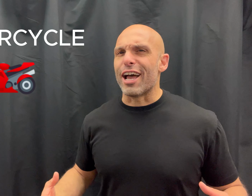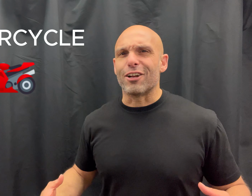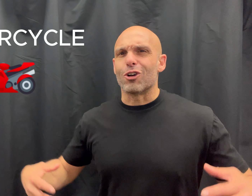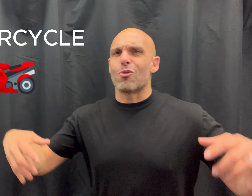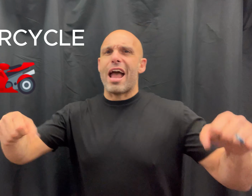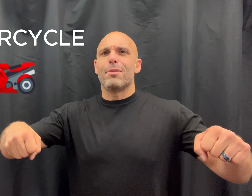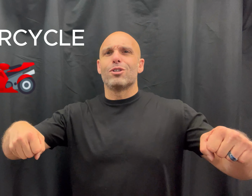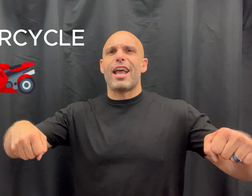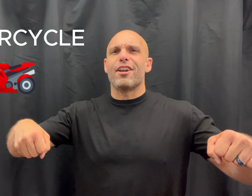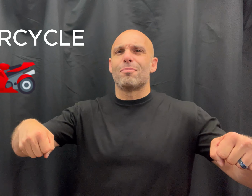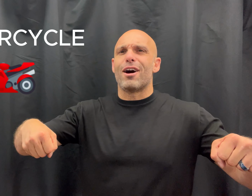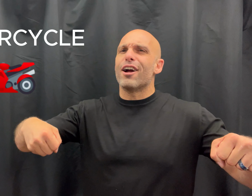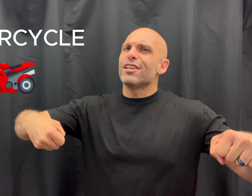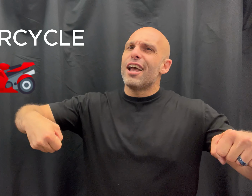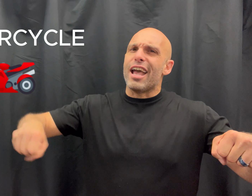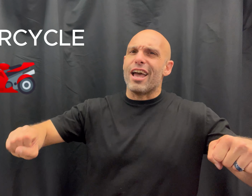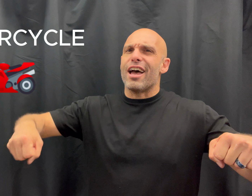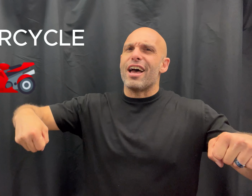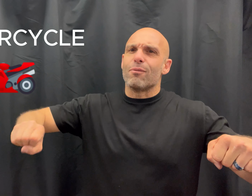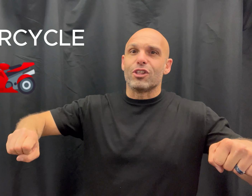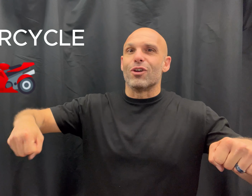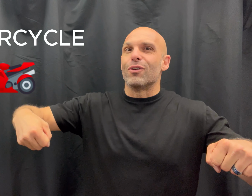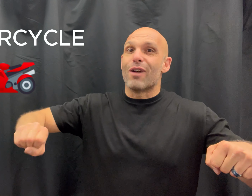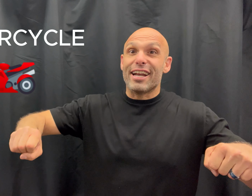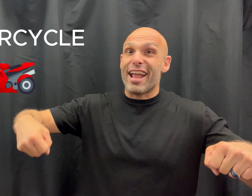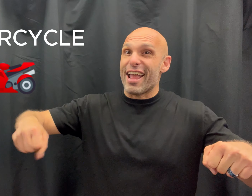Motorcycle, grab those handlebars and with your right hand,